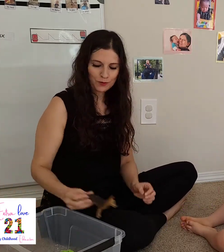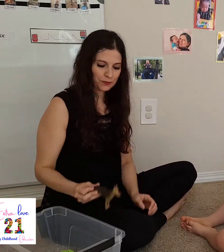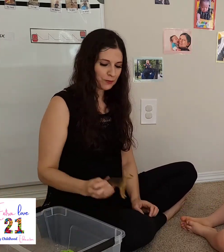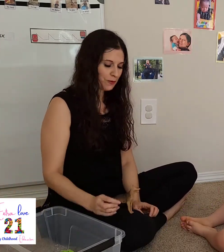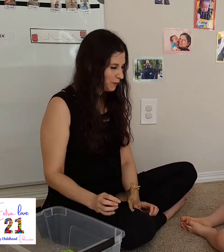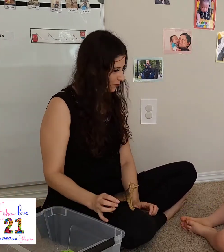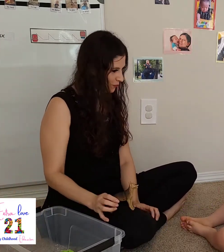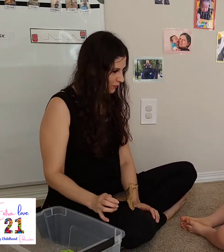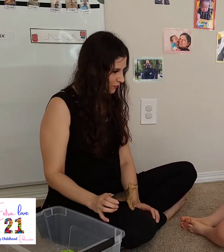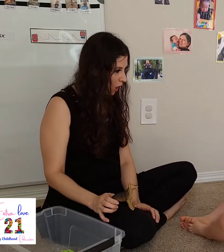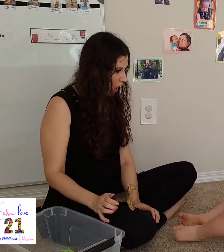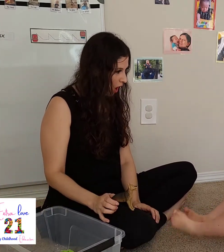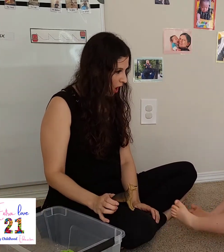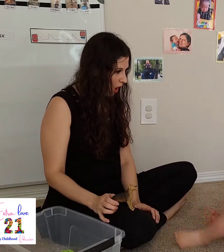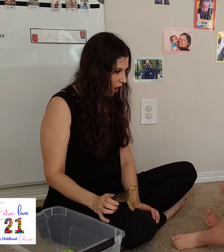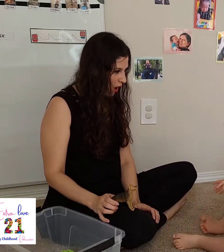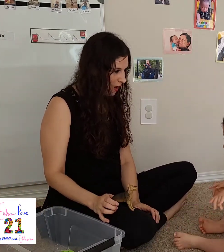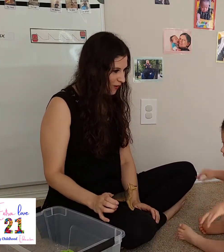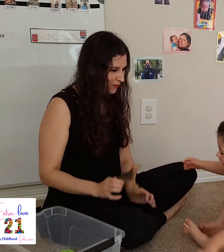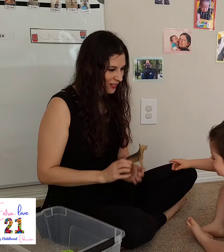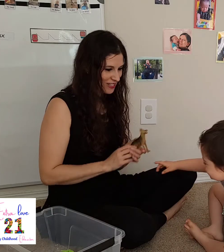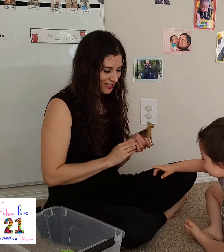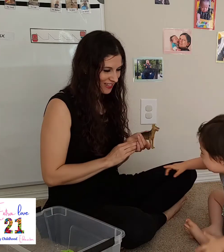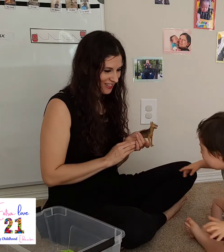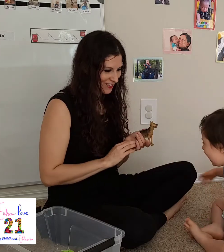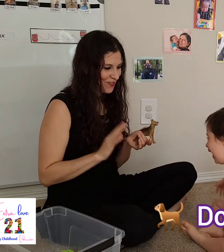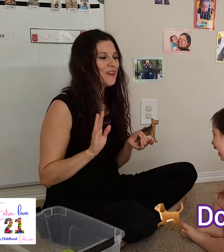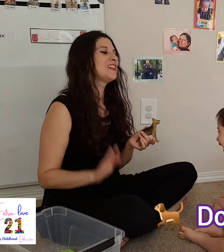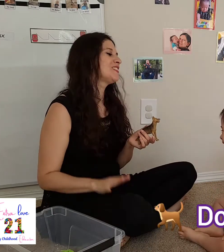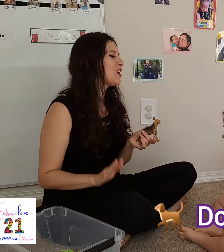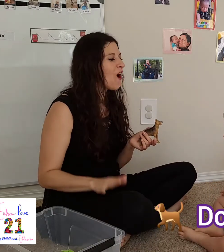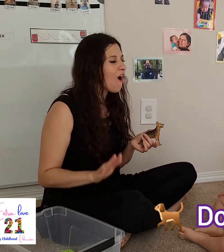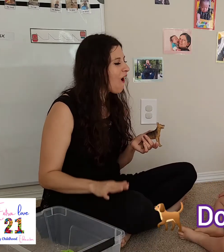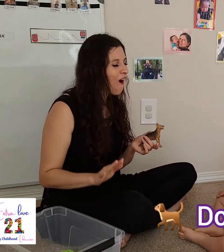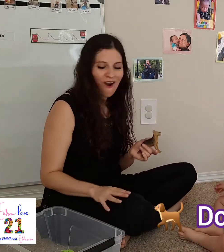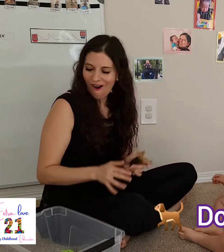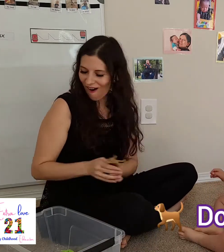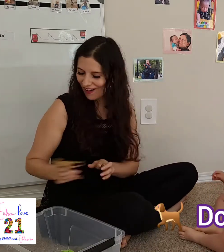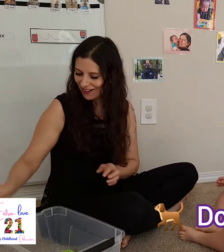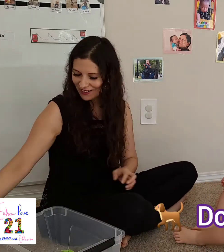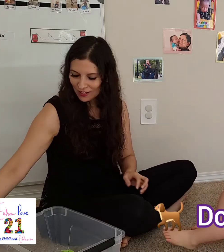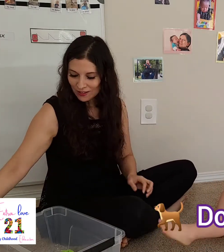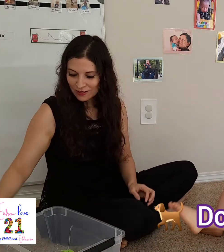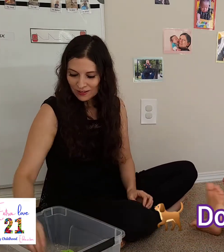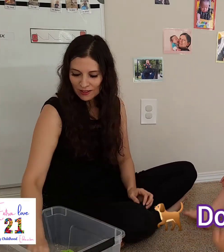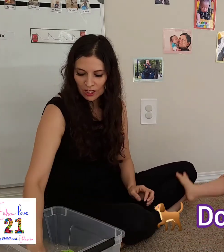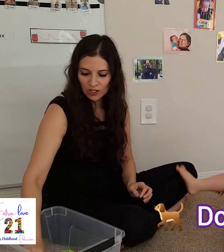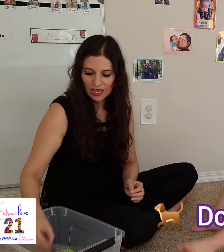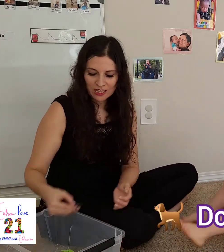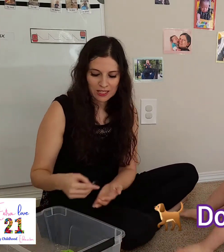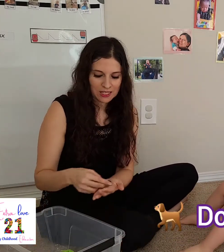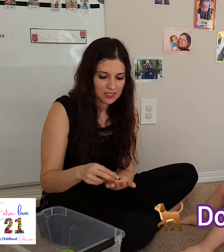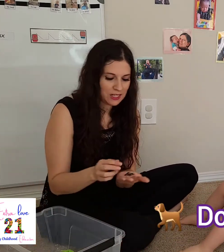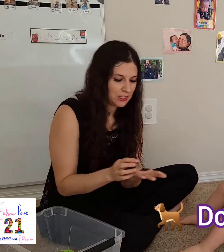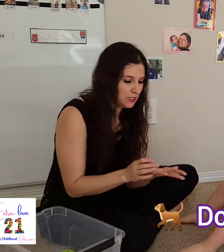Woof. Woof. Woof. What is it? A dog. A dog. Look at this little.